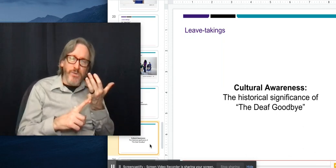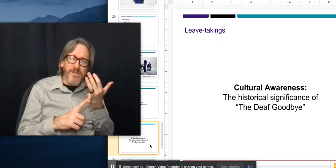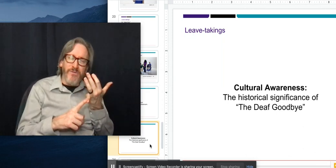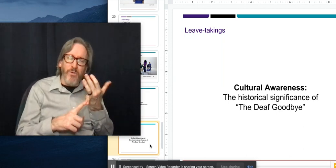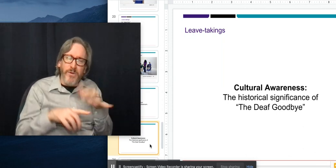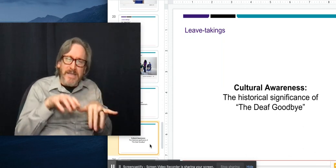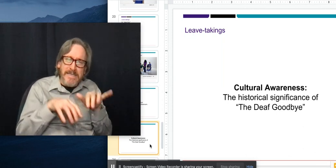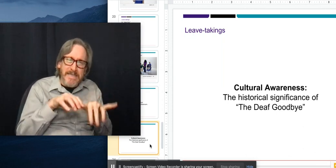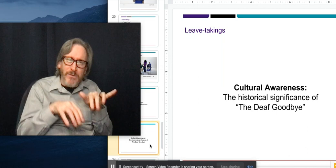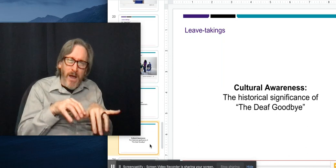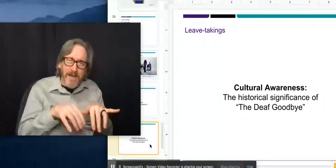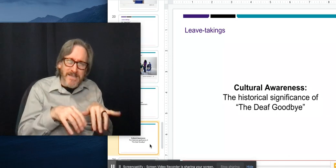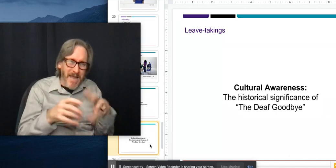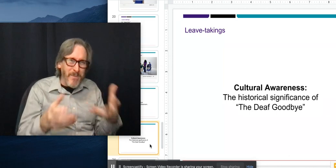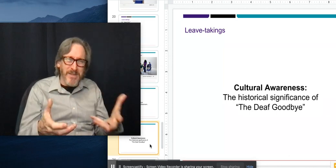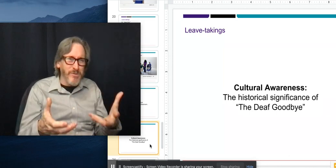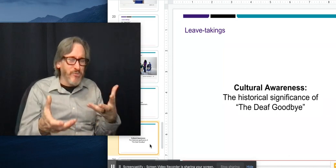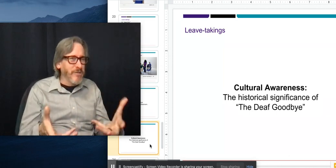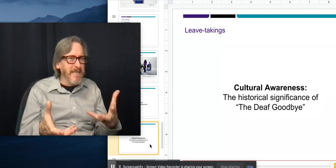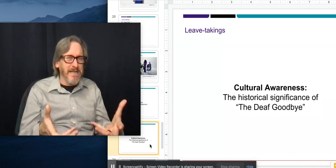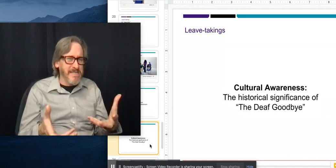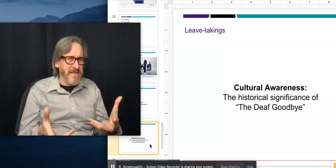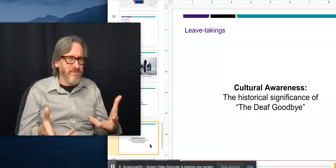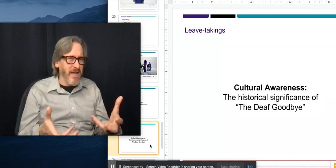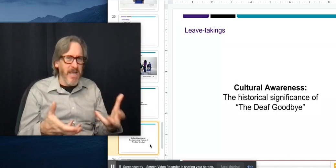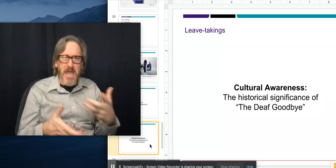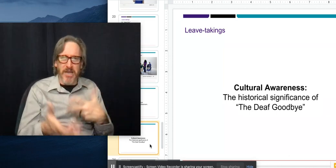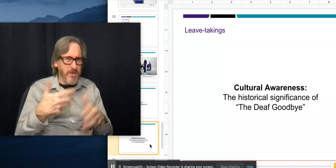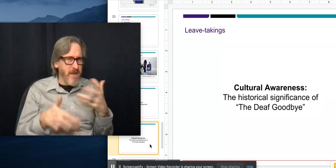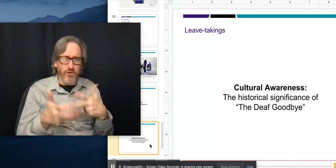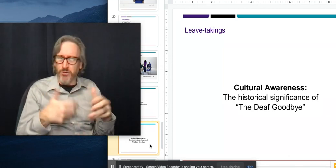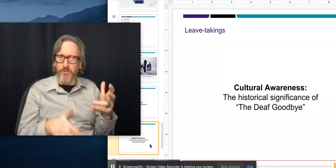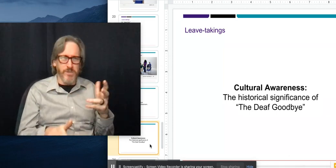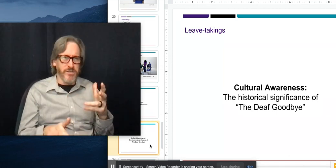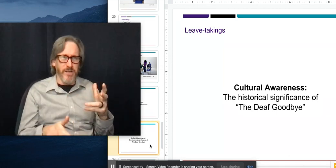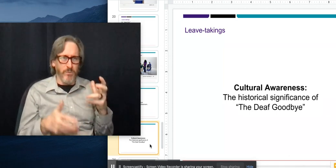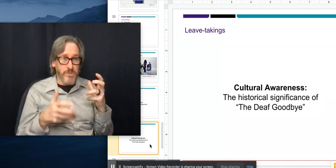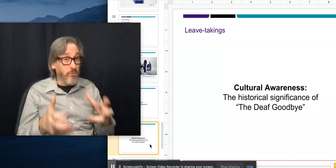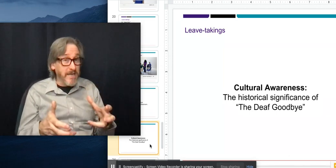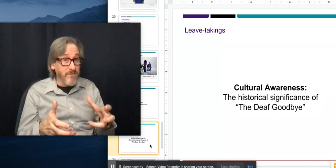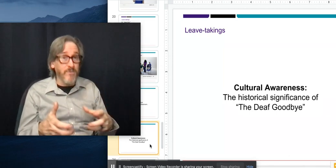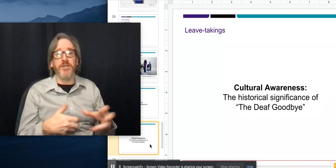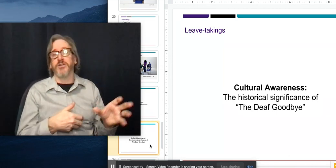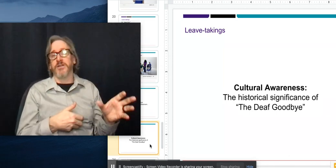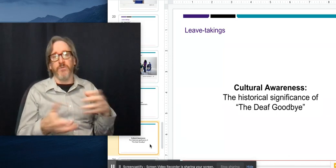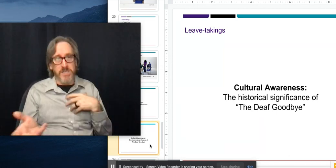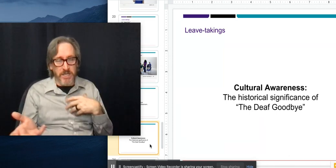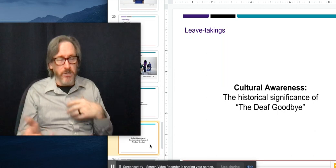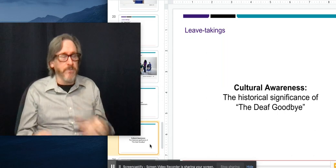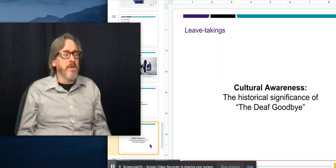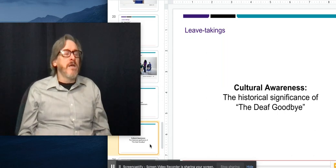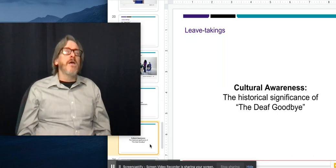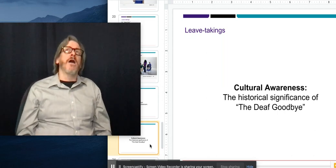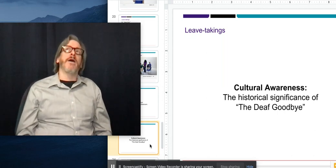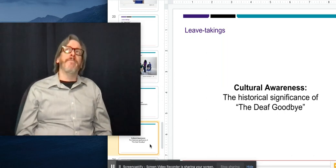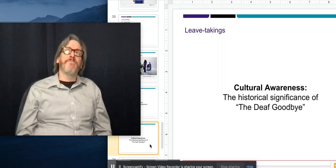could use the phone with a TTY and type, but that was really unsatisfying, and you were never sure if it was correct information, if it was